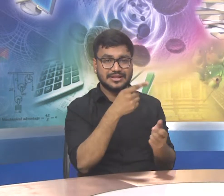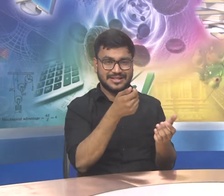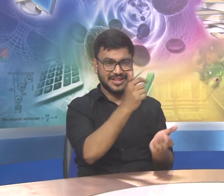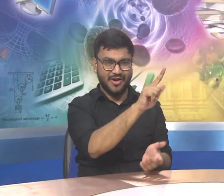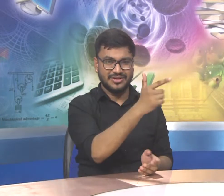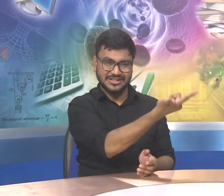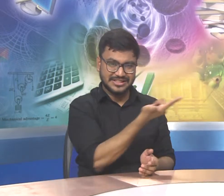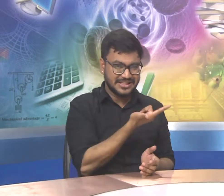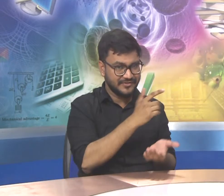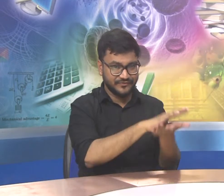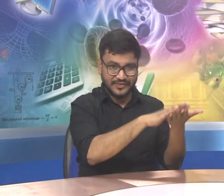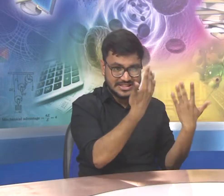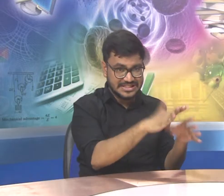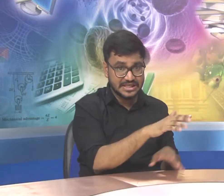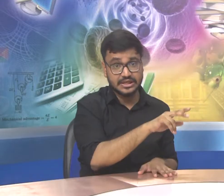Next is advances.